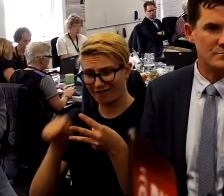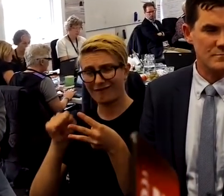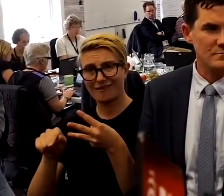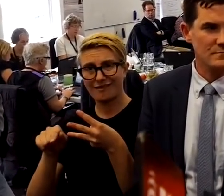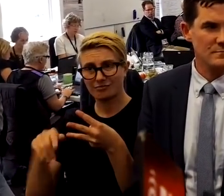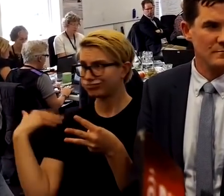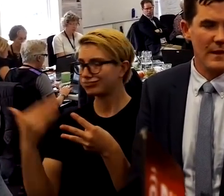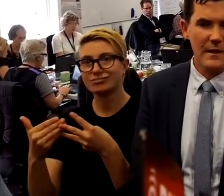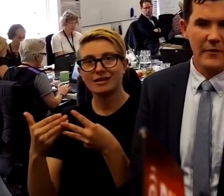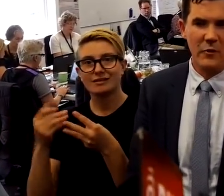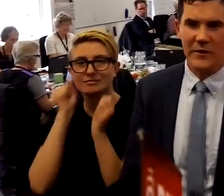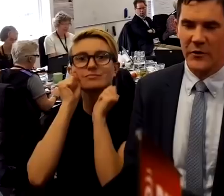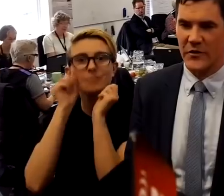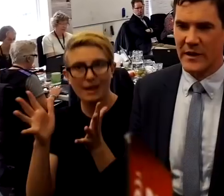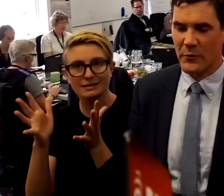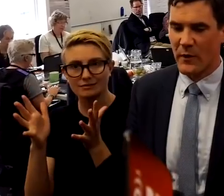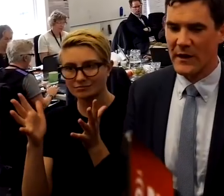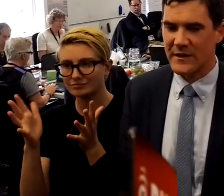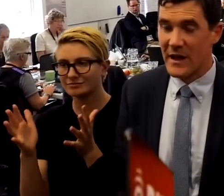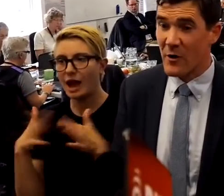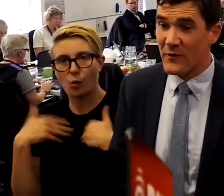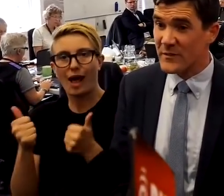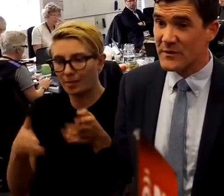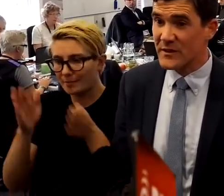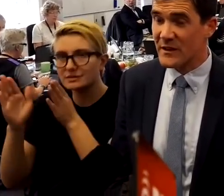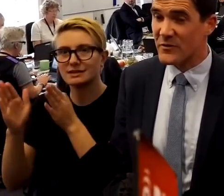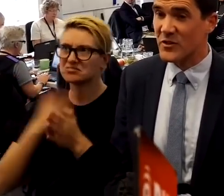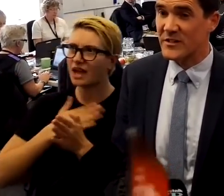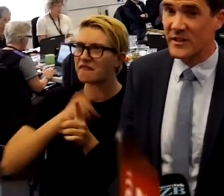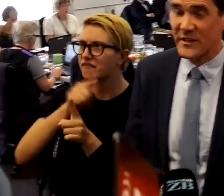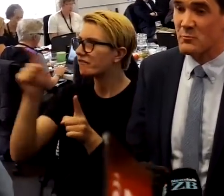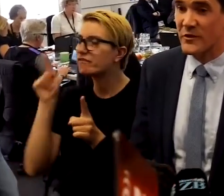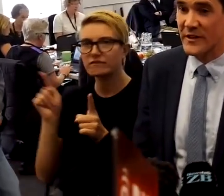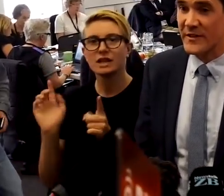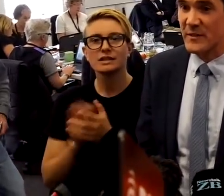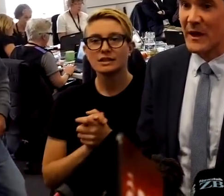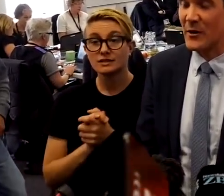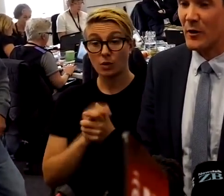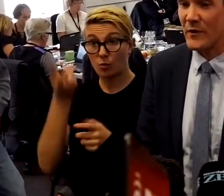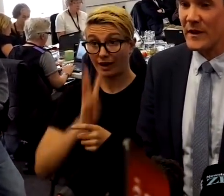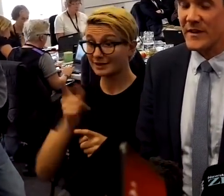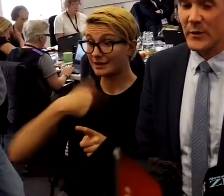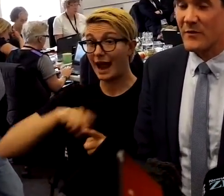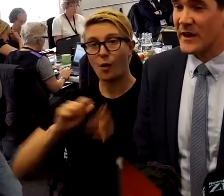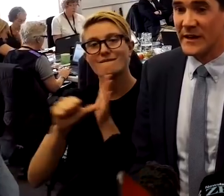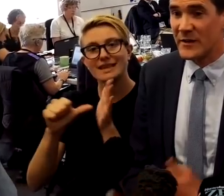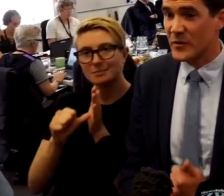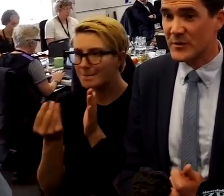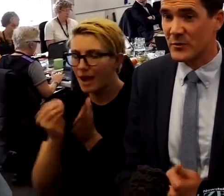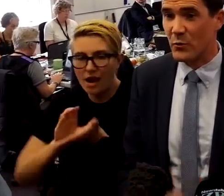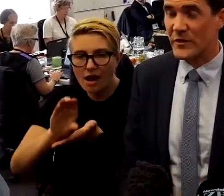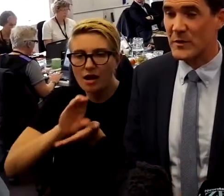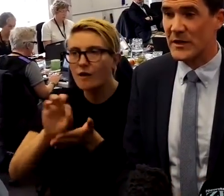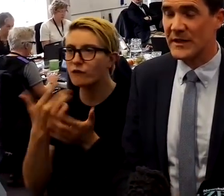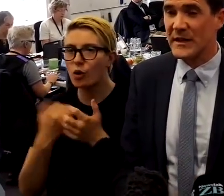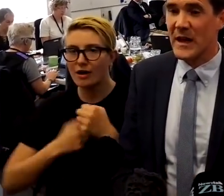whole with the way things have gone. And the great news with Wellington, our investment in infrastructure and in resilience has paid off. So we haven't had any disruption